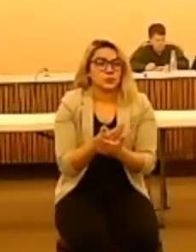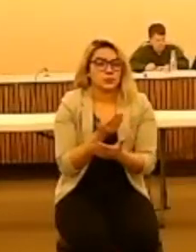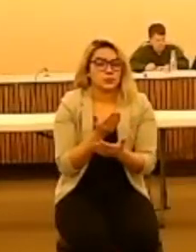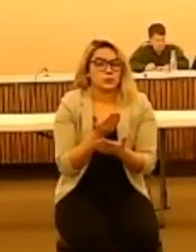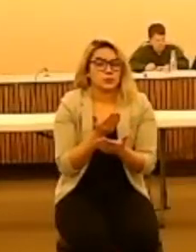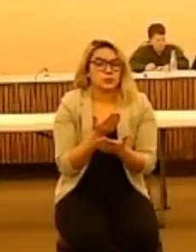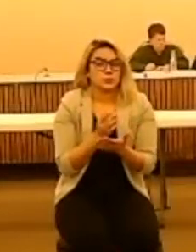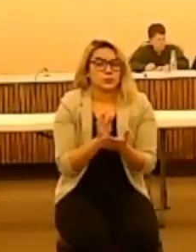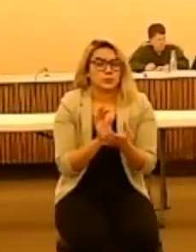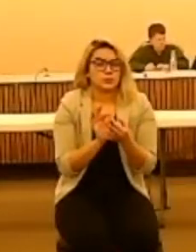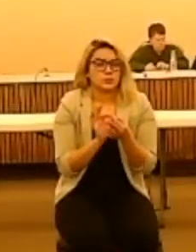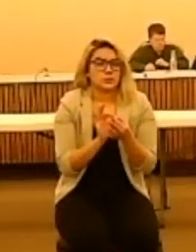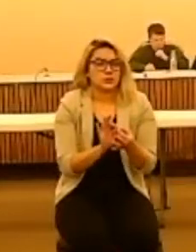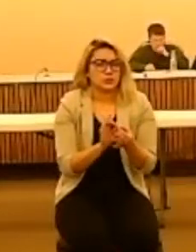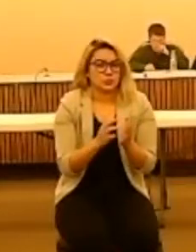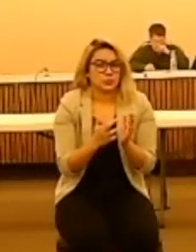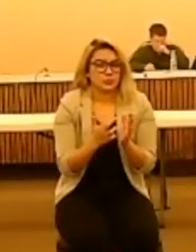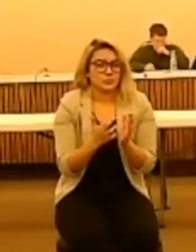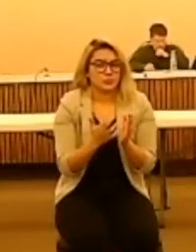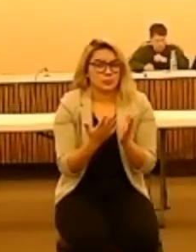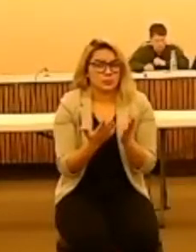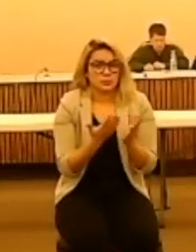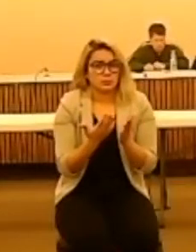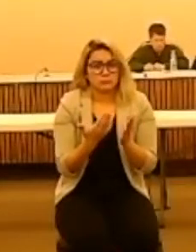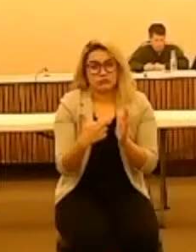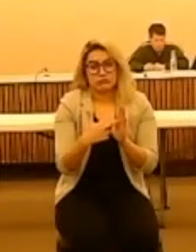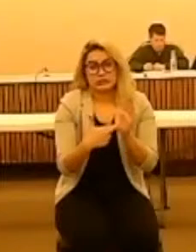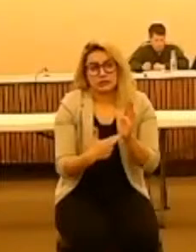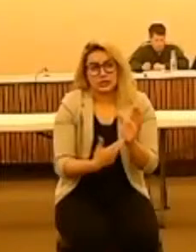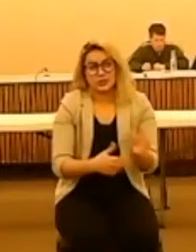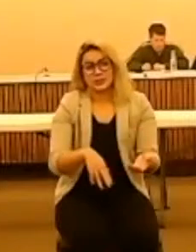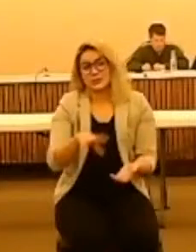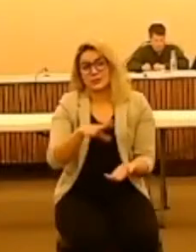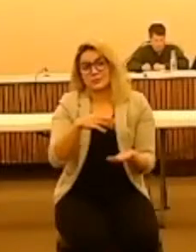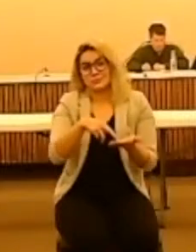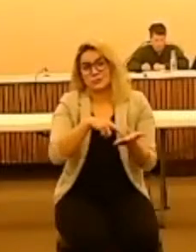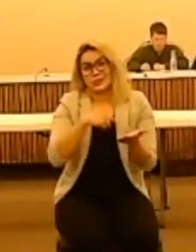Now, adult line dancing and indoor flag football,